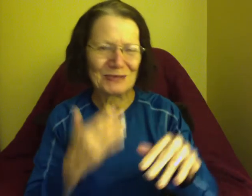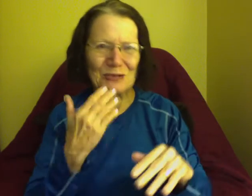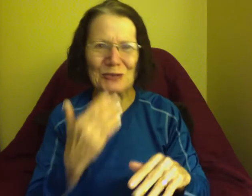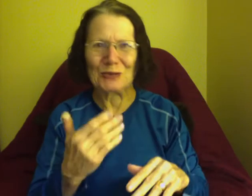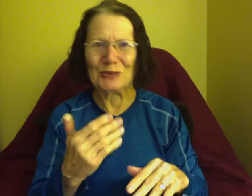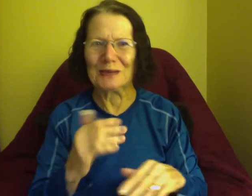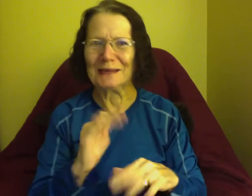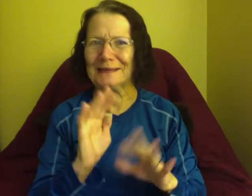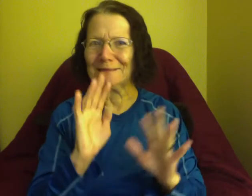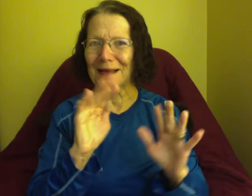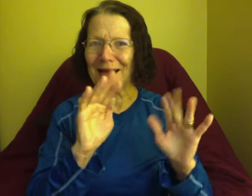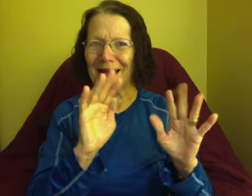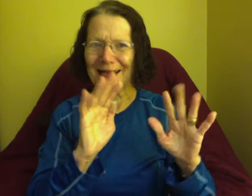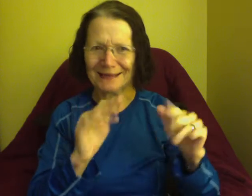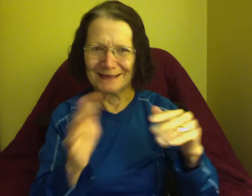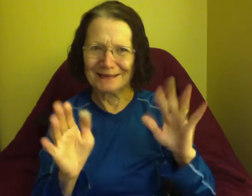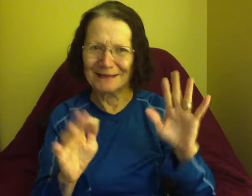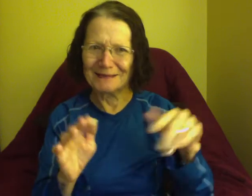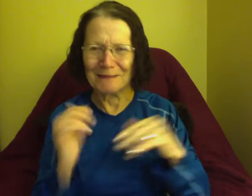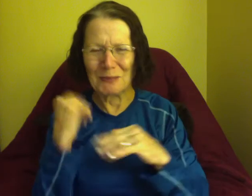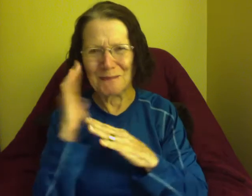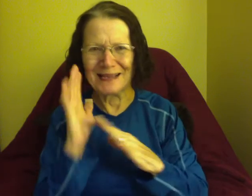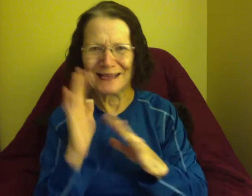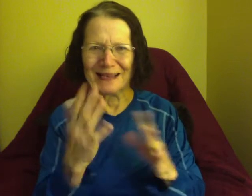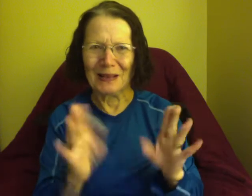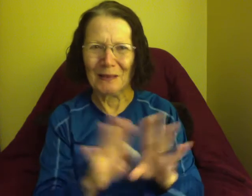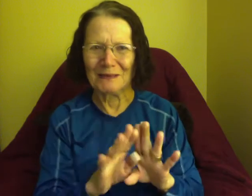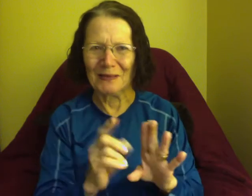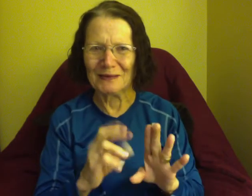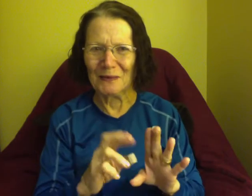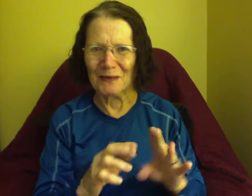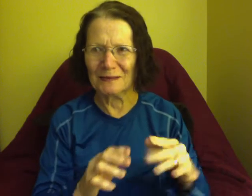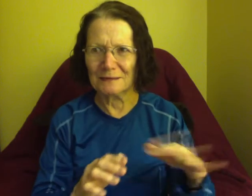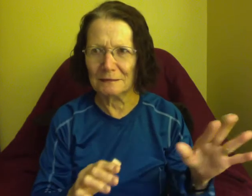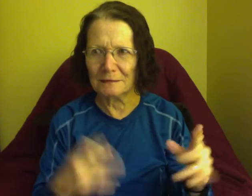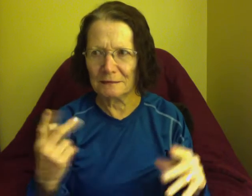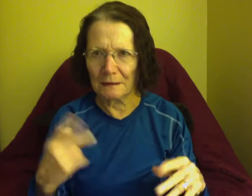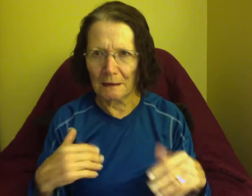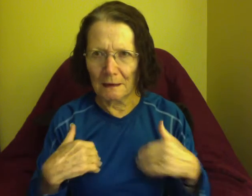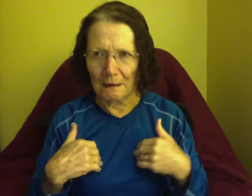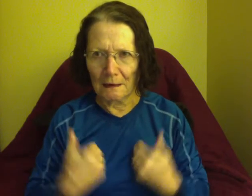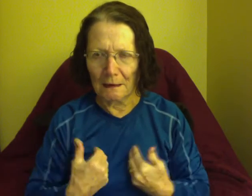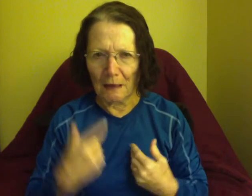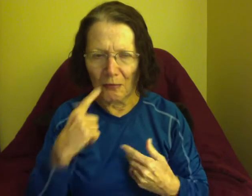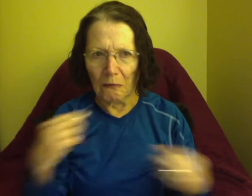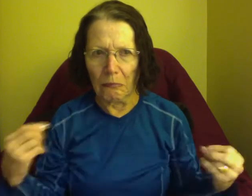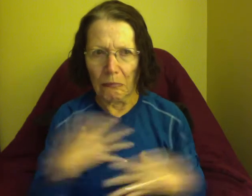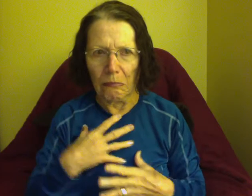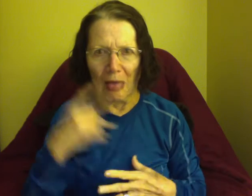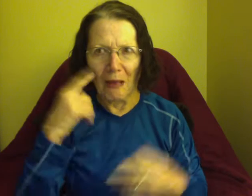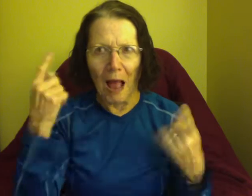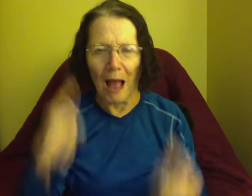I don't know what happened